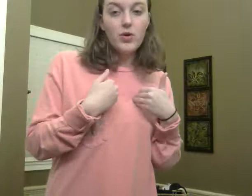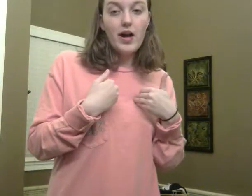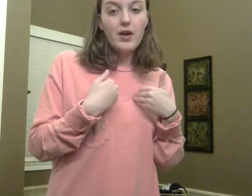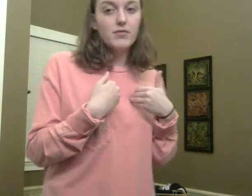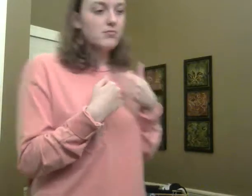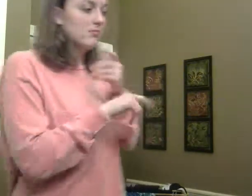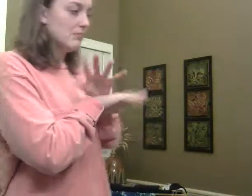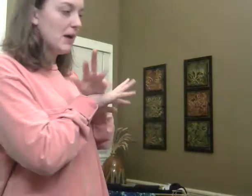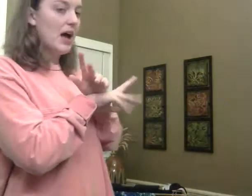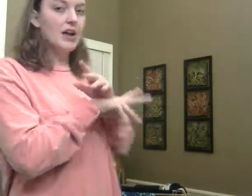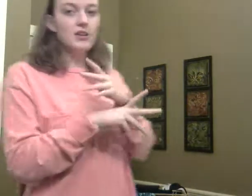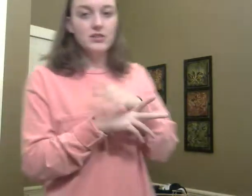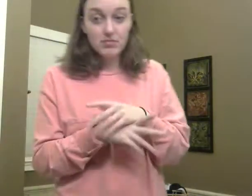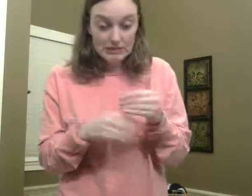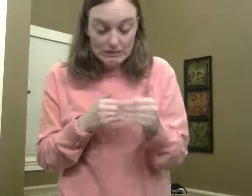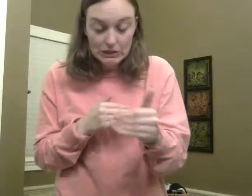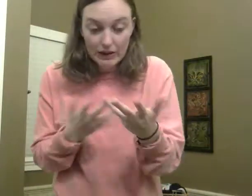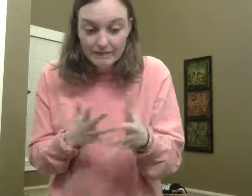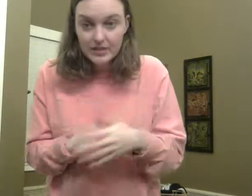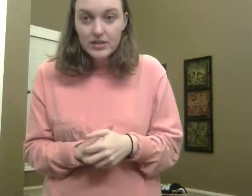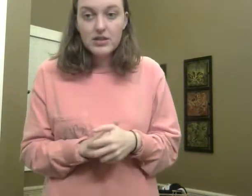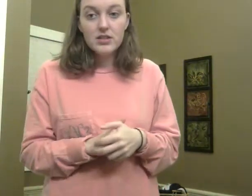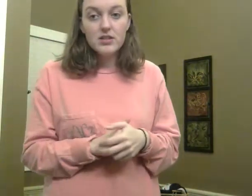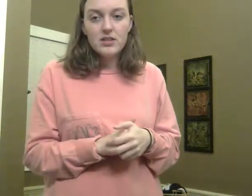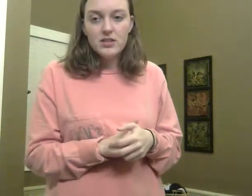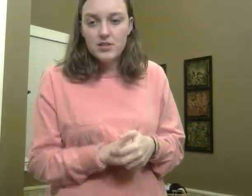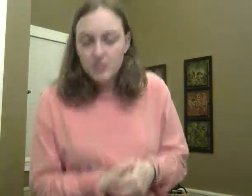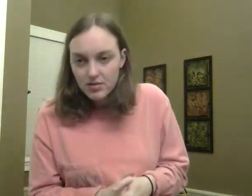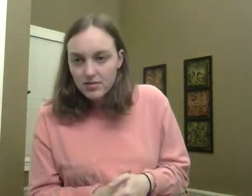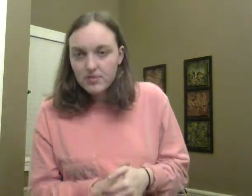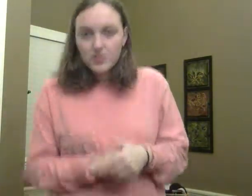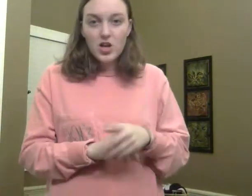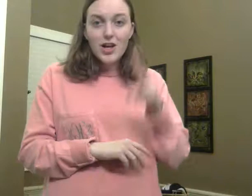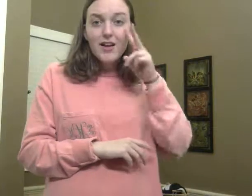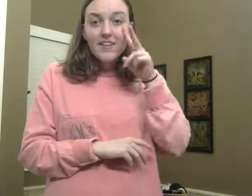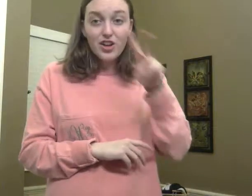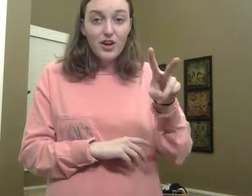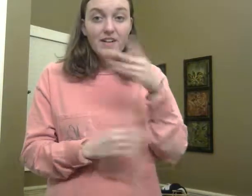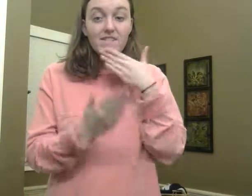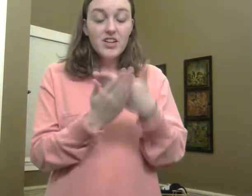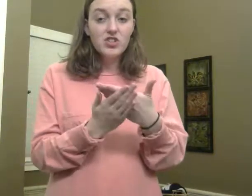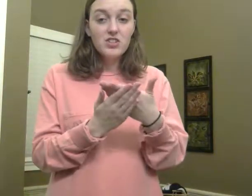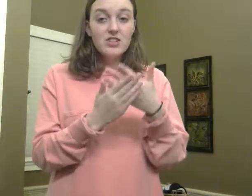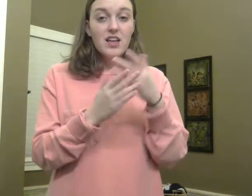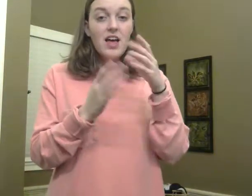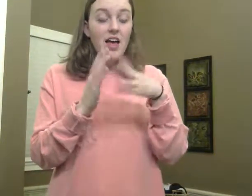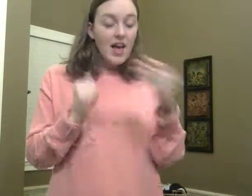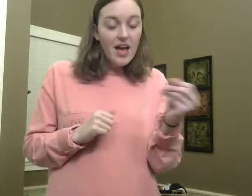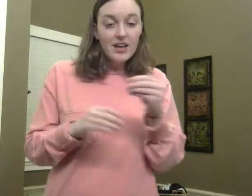Go on and finish. good vision and can move quickly. Awesome job. Awesome.